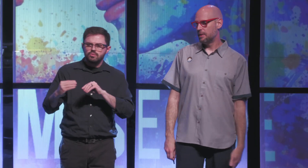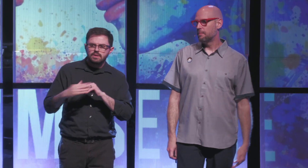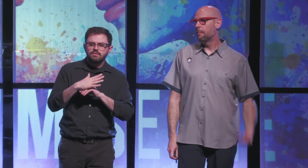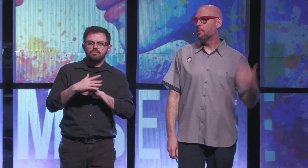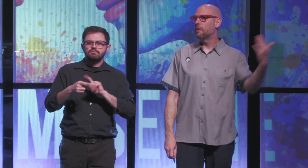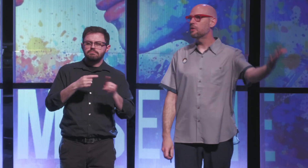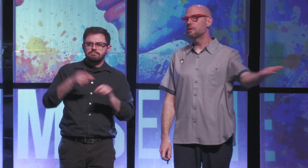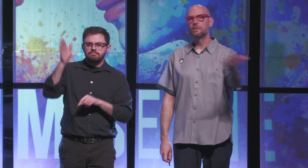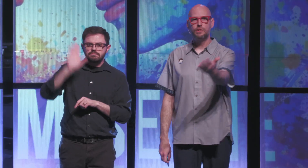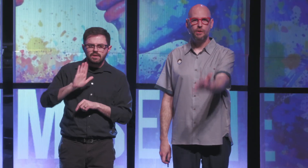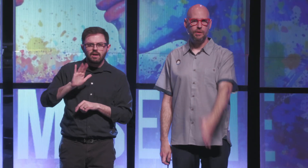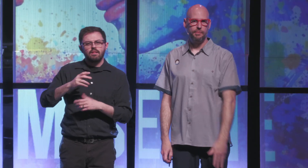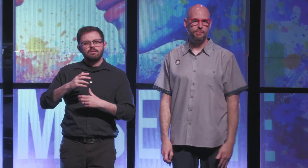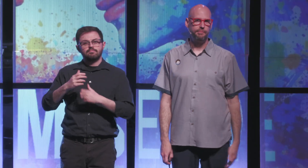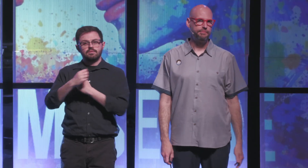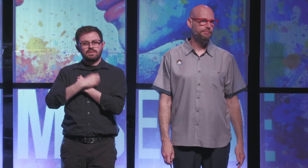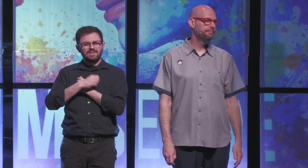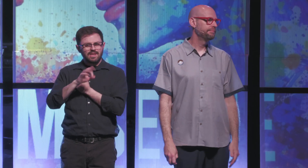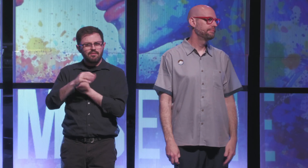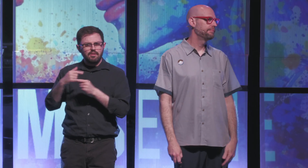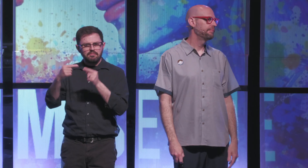of enemy. Brother Saul.